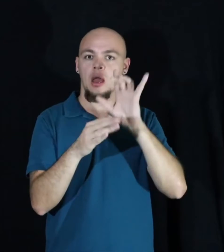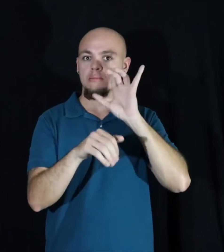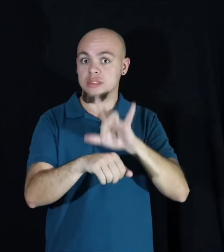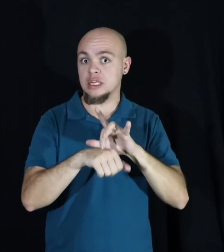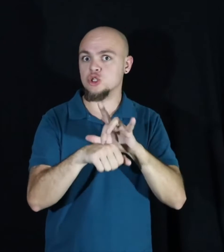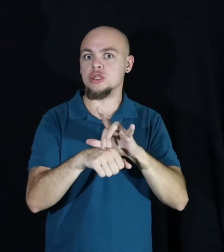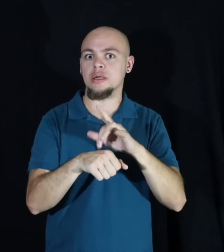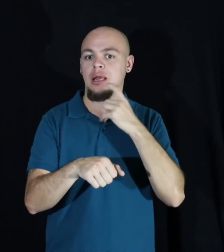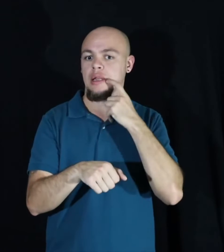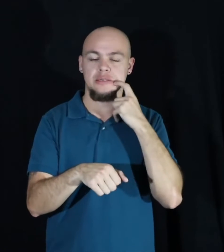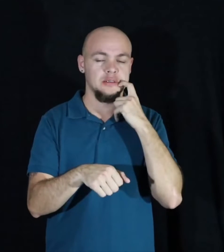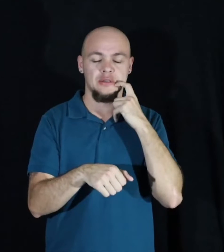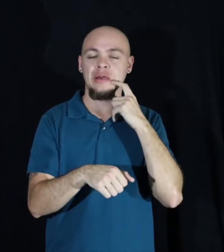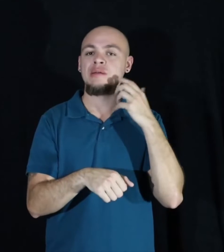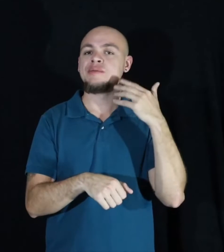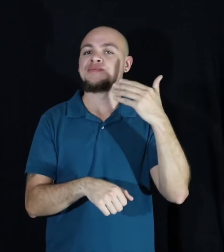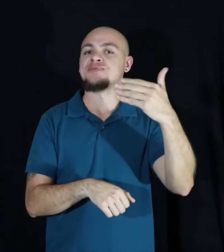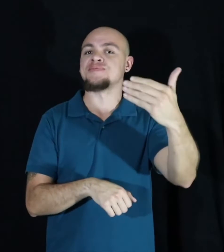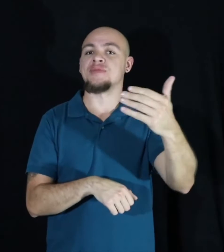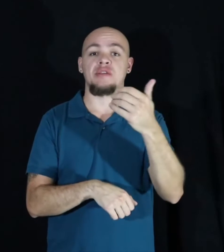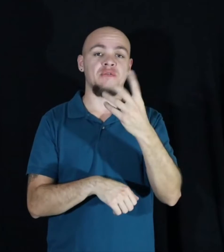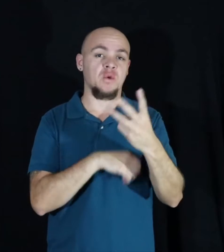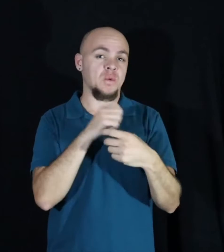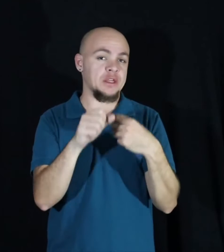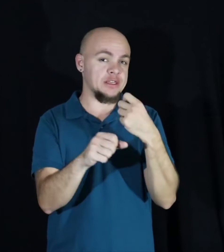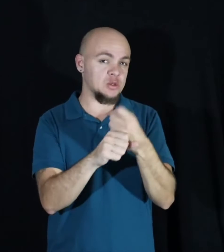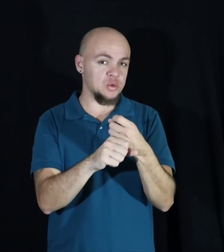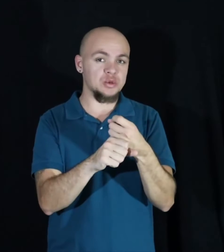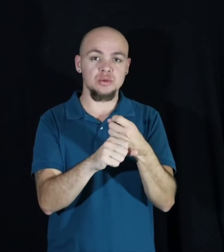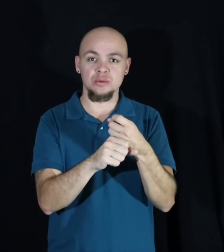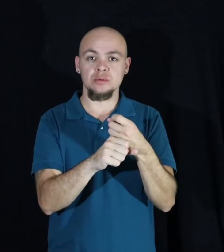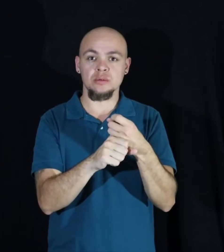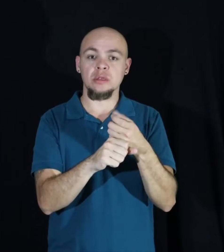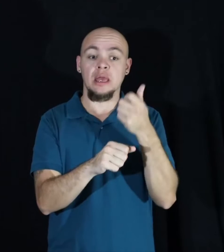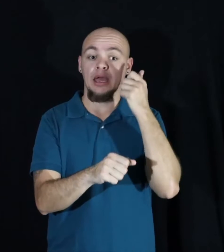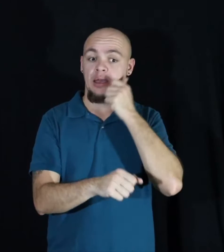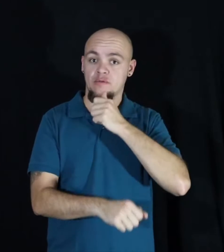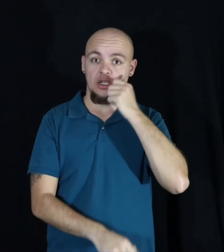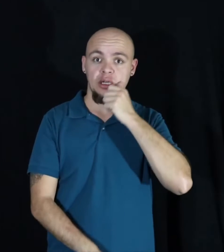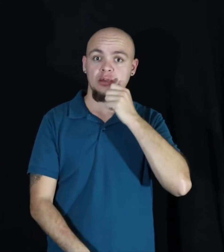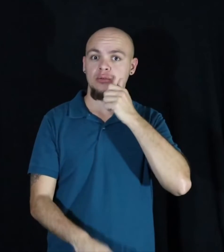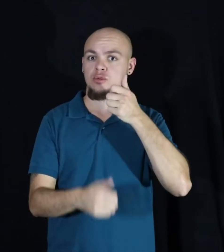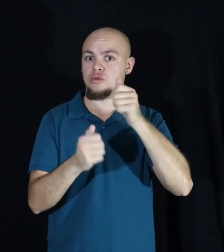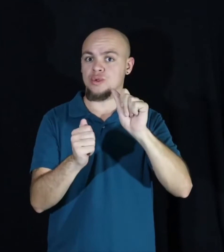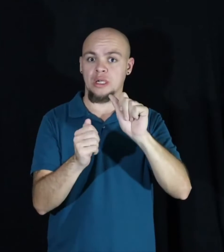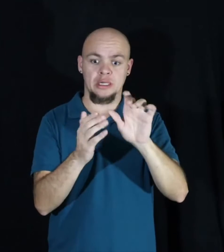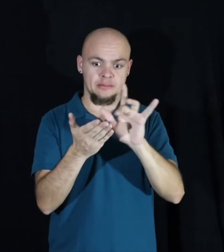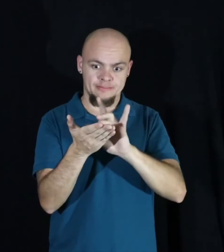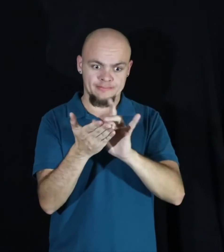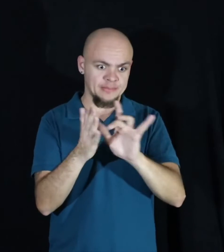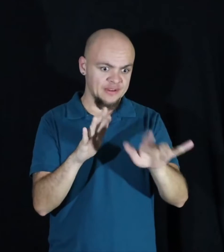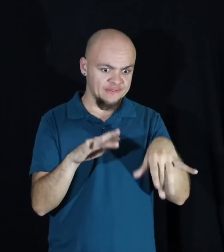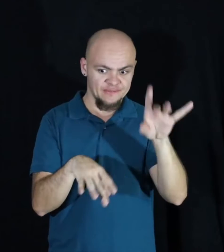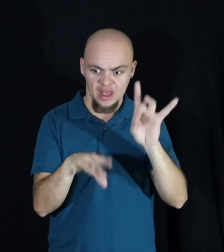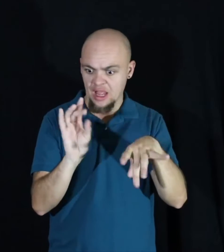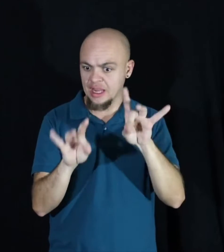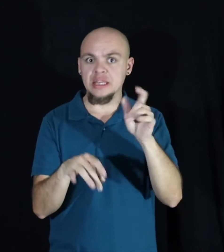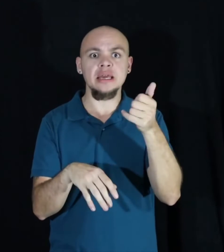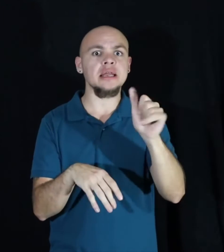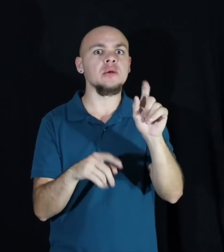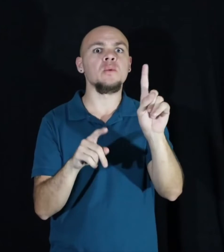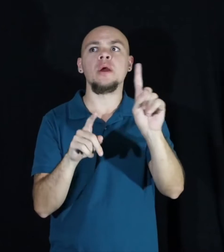there. Over the next couple of years, it was every day trying to find a pill anywhere that I